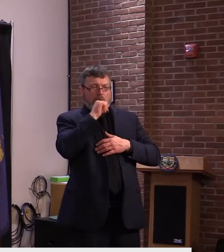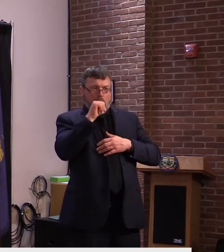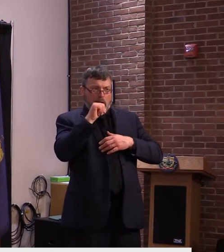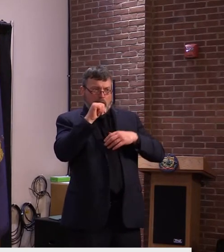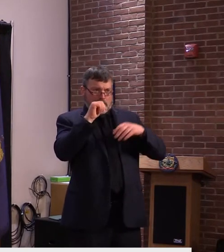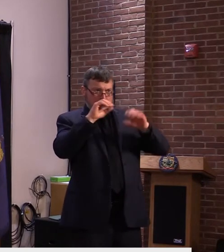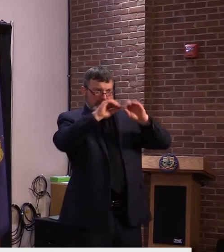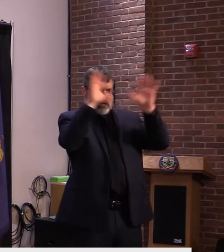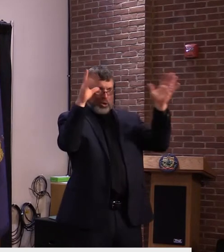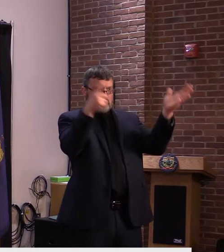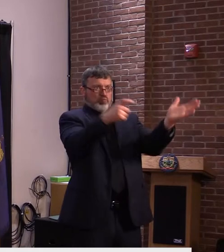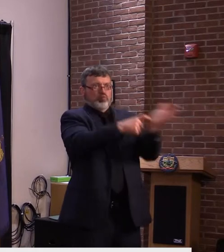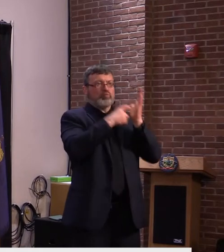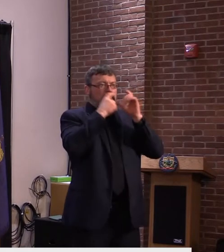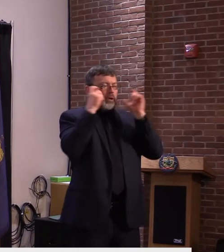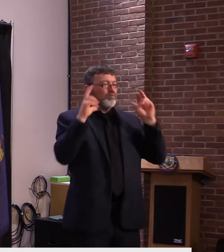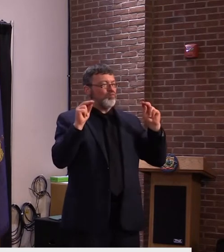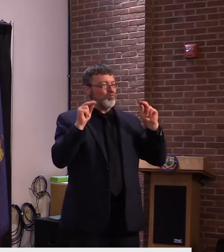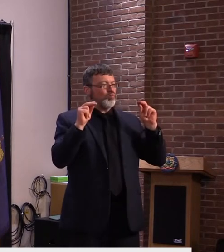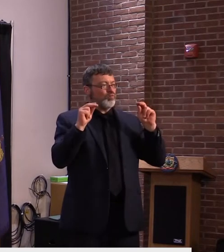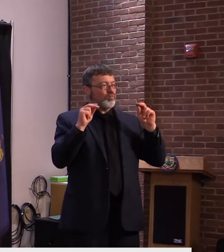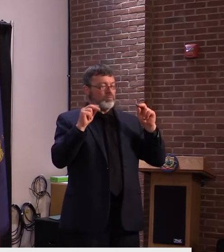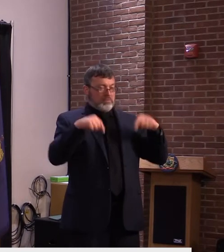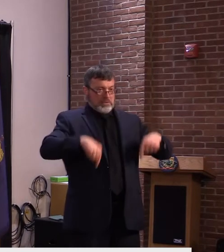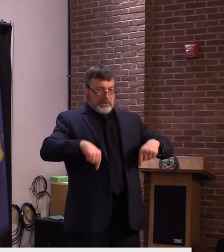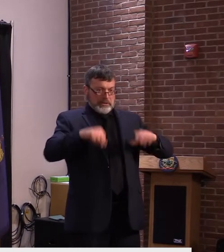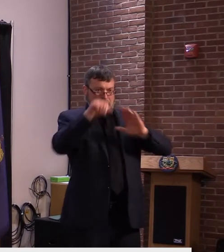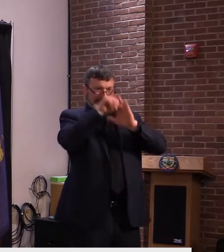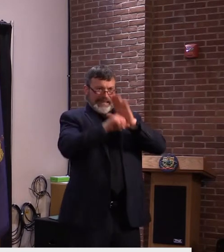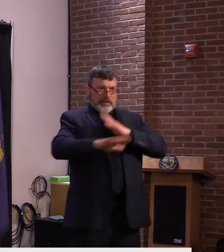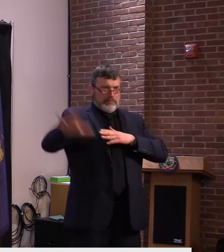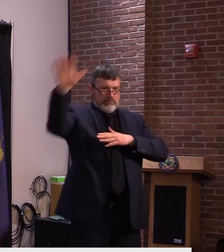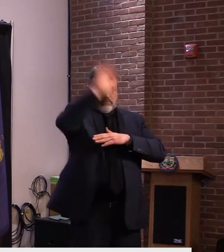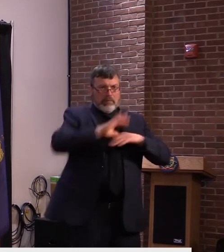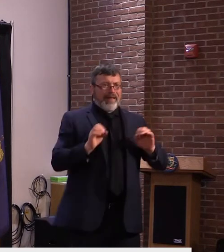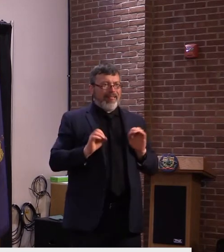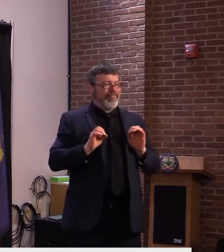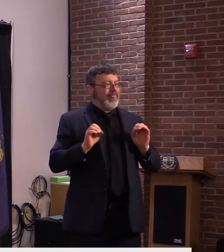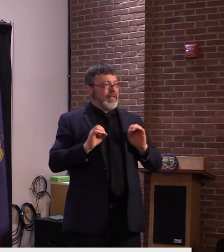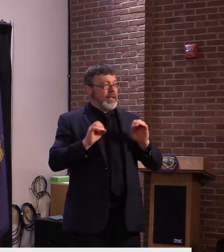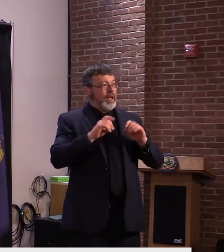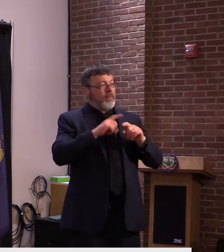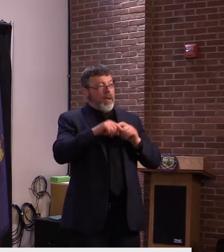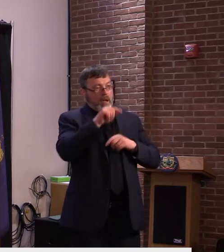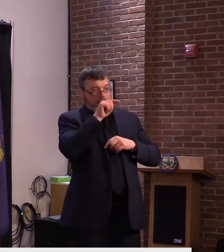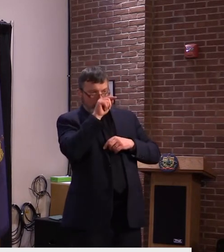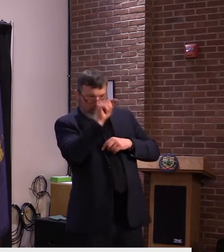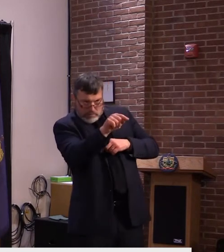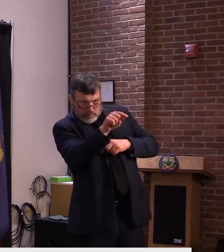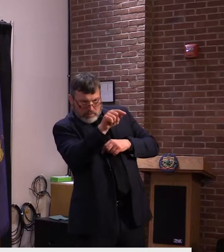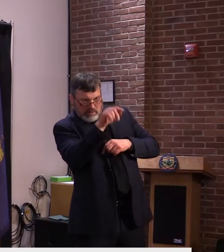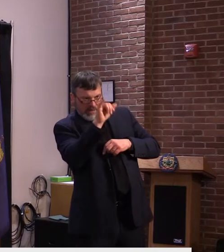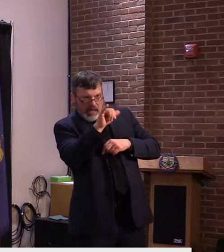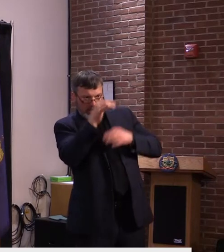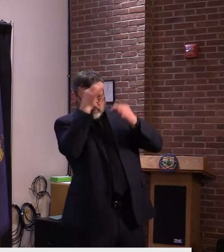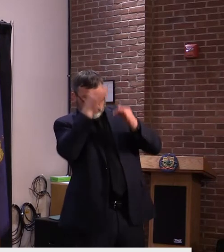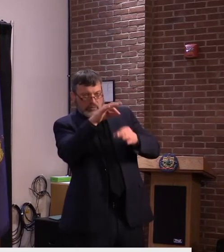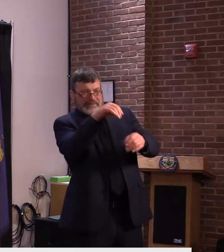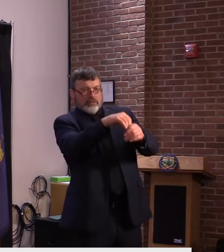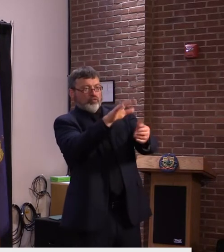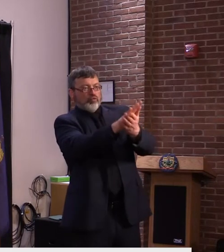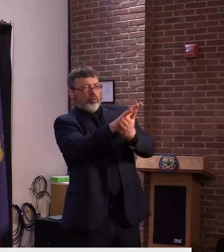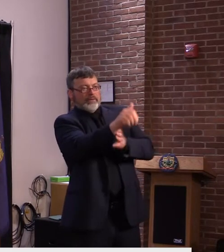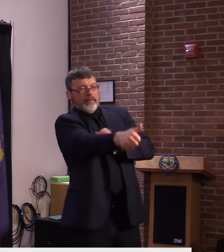state. We provided guidance to schools, and most of them, 99% of them, except for